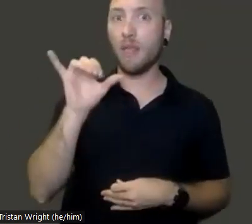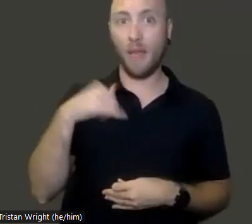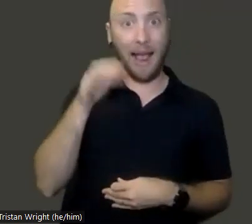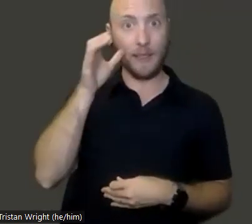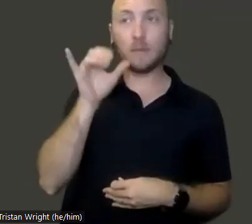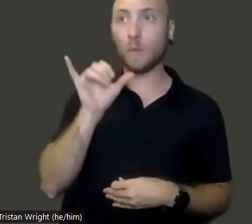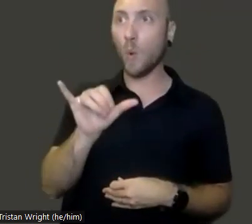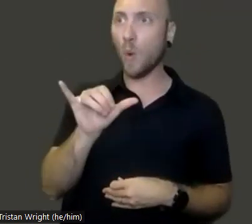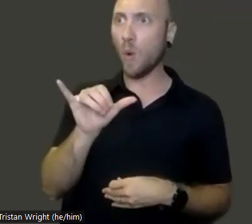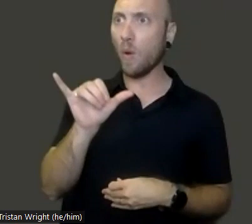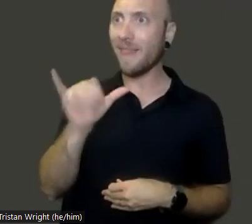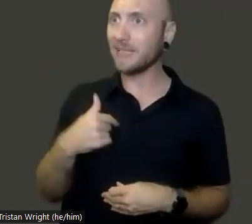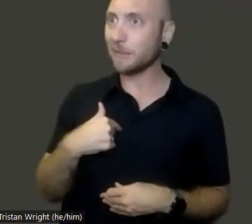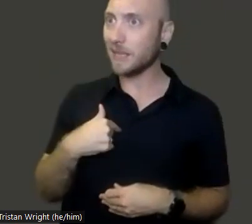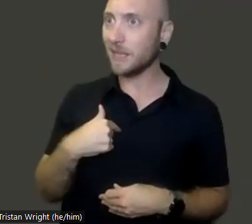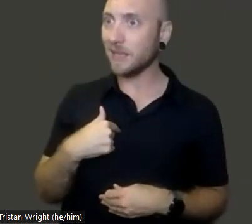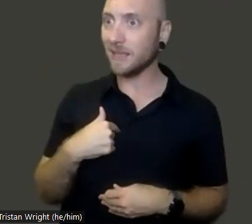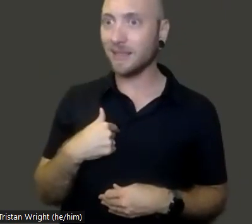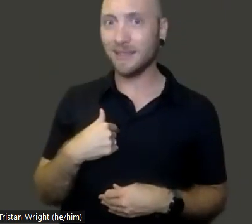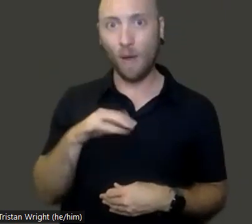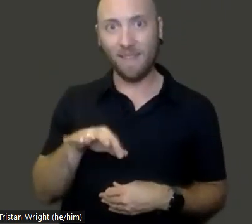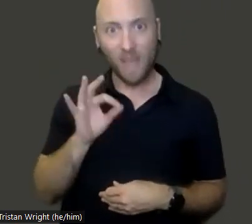grateful for having had that experience.